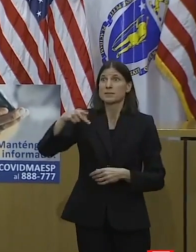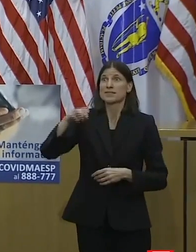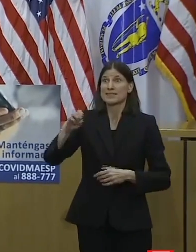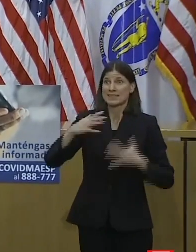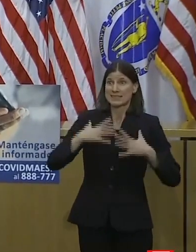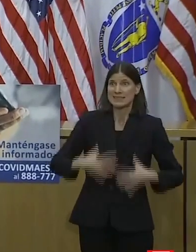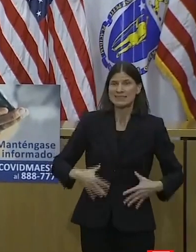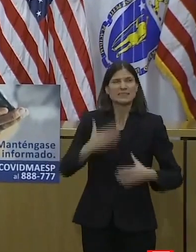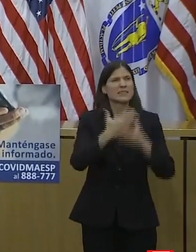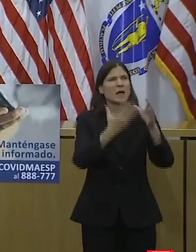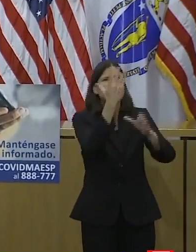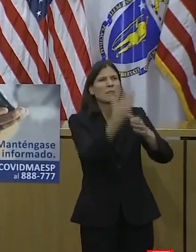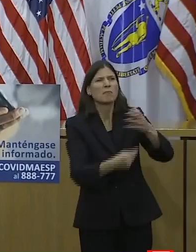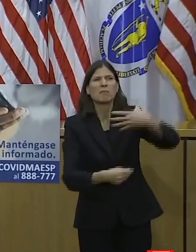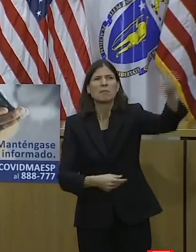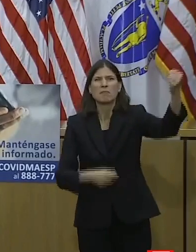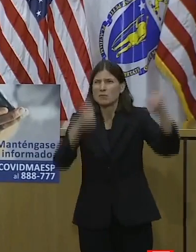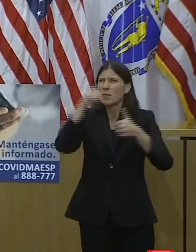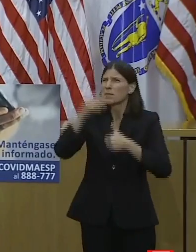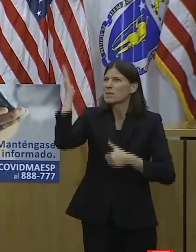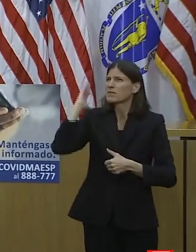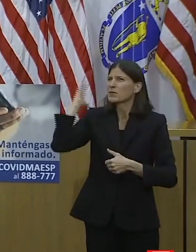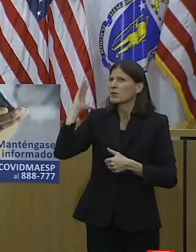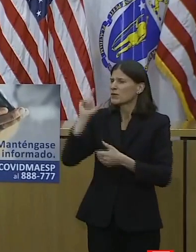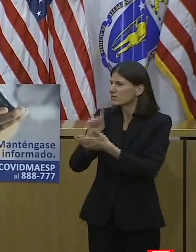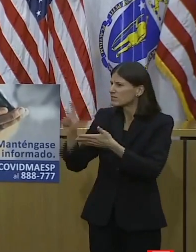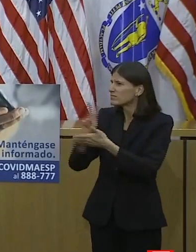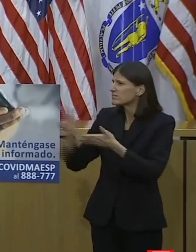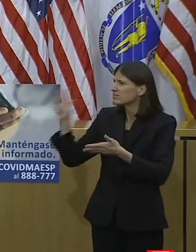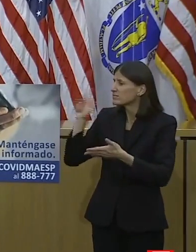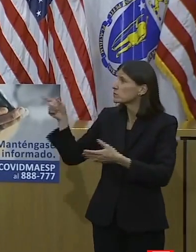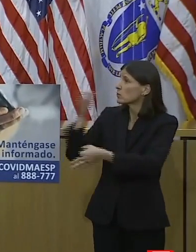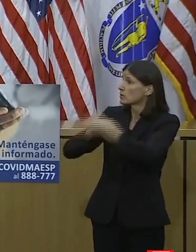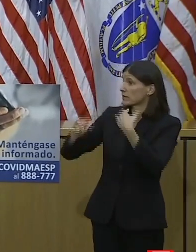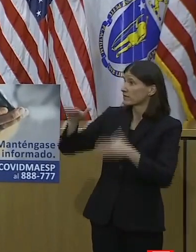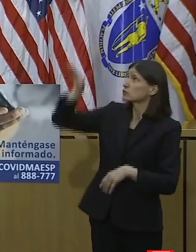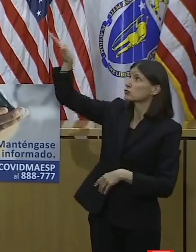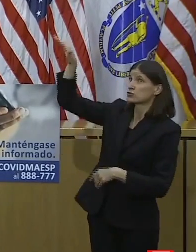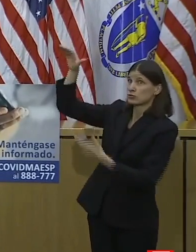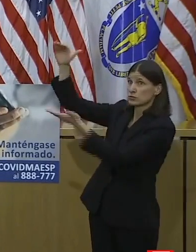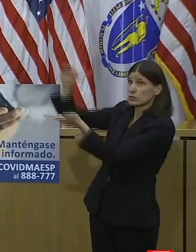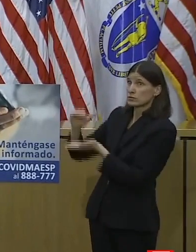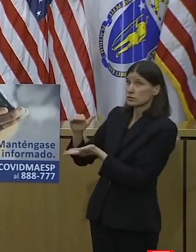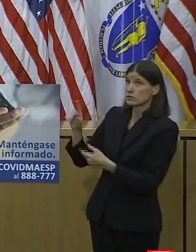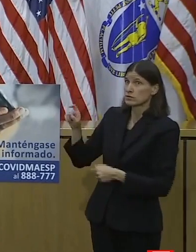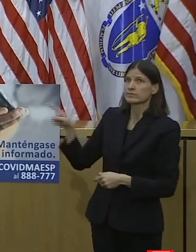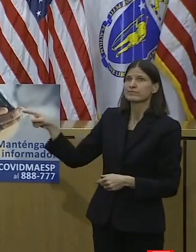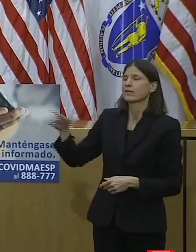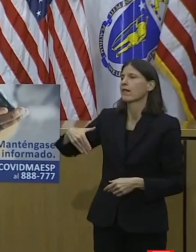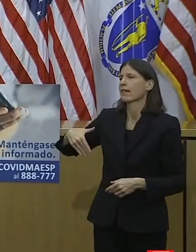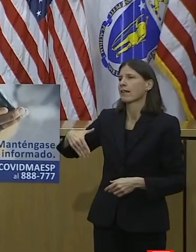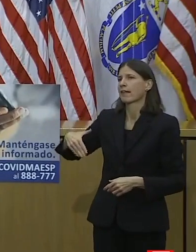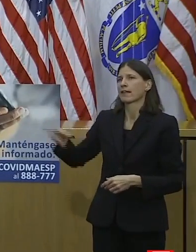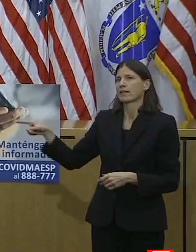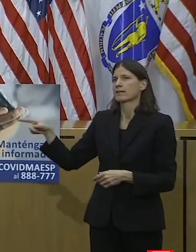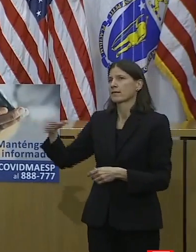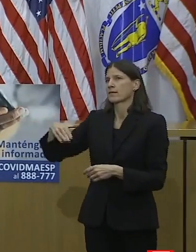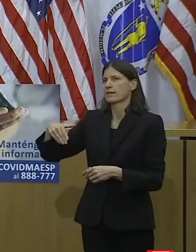I'm not going to count that one until it gets here, but I would expect it to be in the next few days. On the Patriot one, it's currently